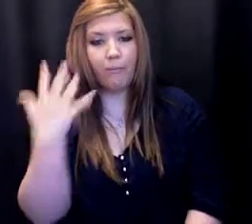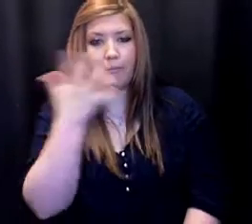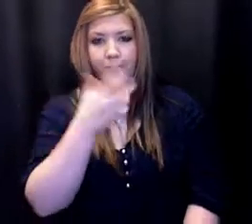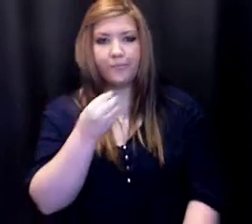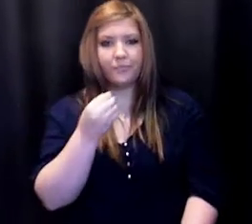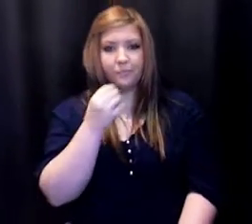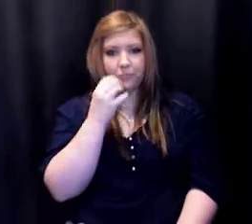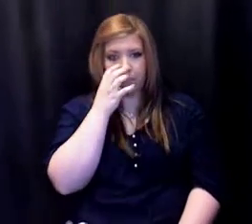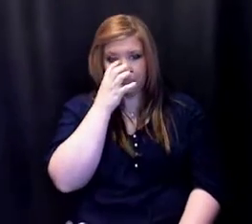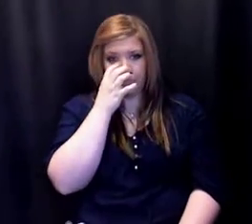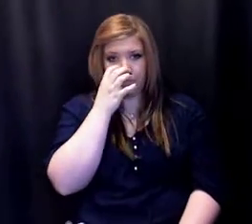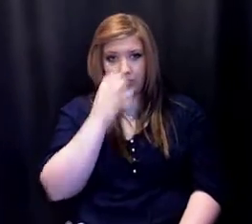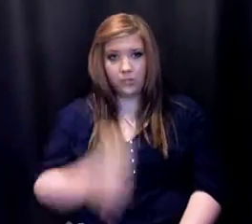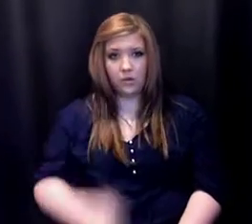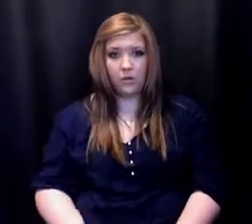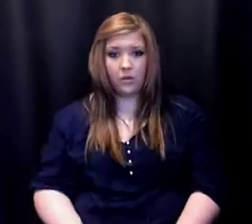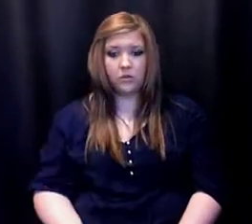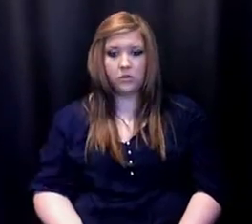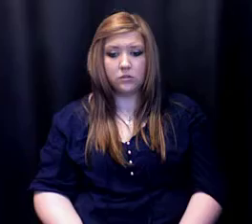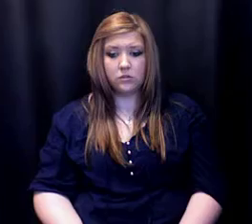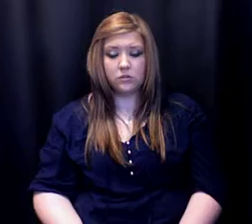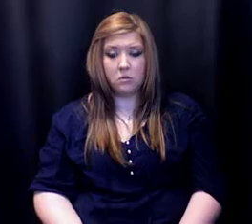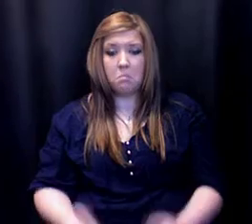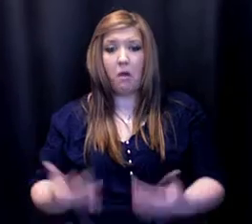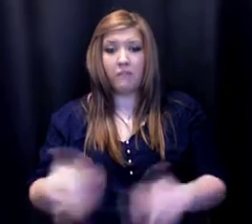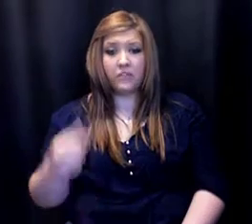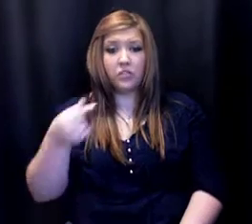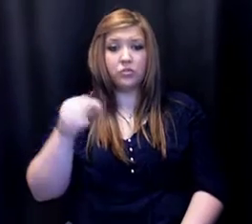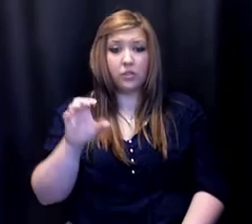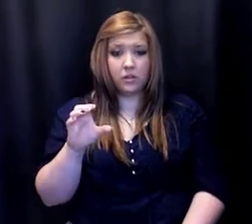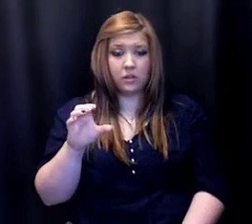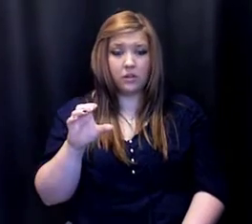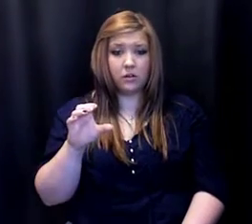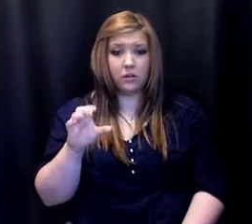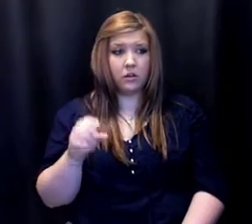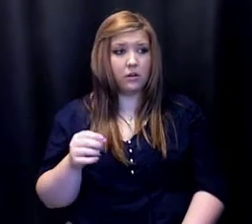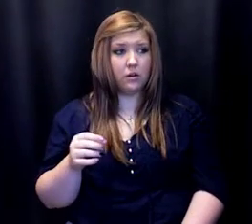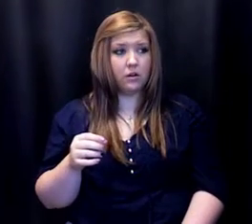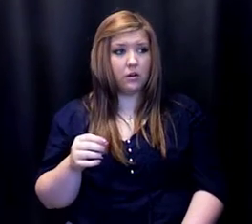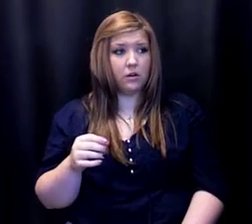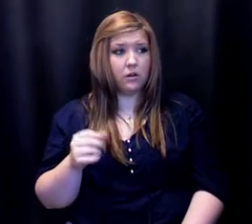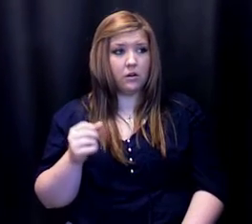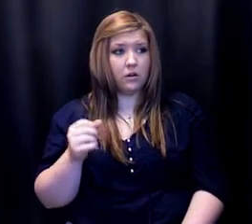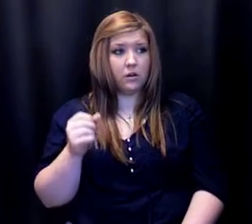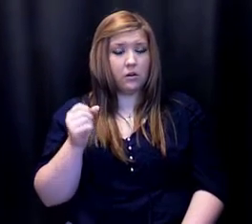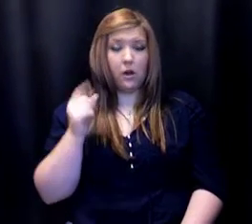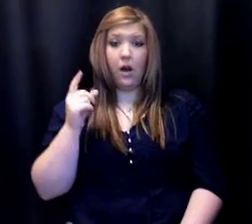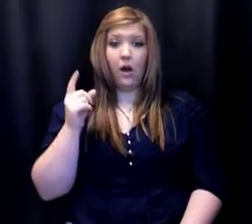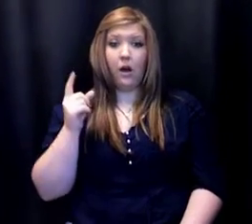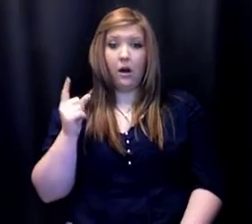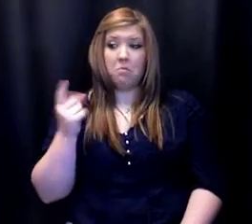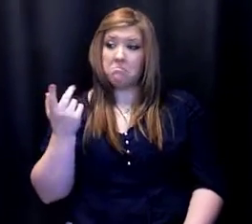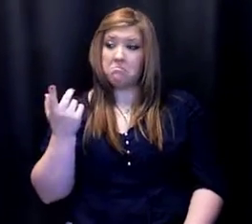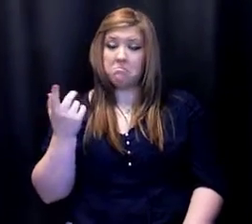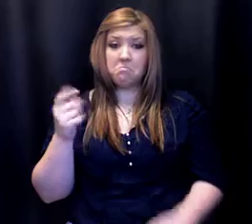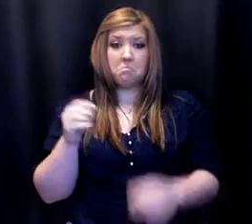After that, we had actually made better time than we originally planned and decided to take a side trip, which was unplanned, to